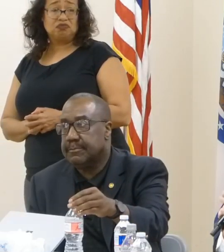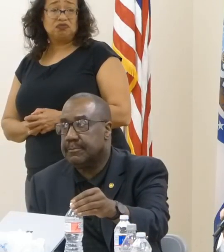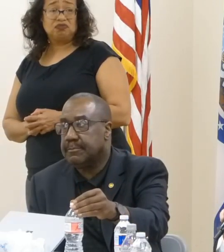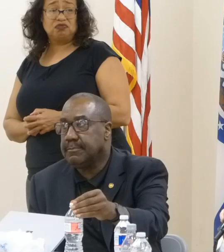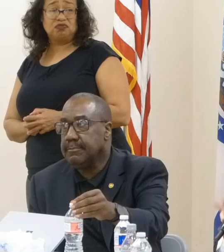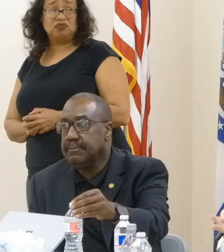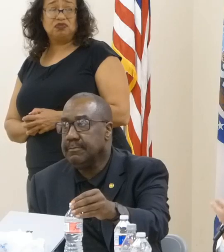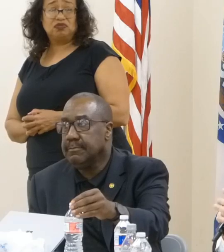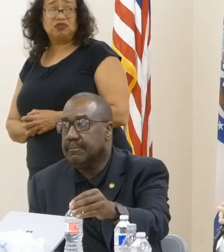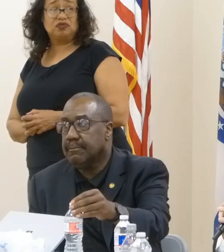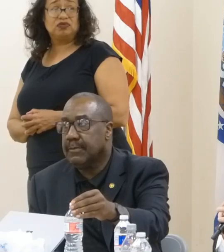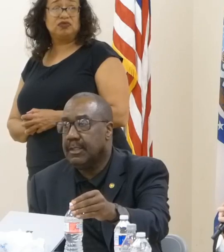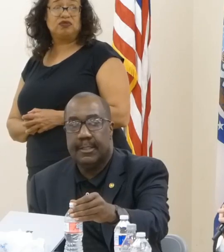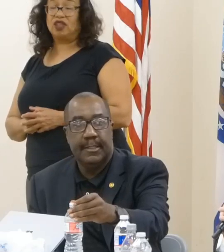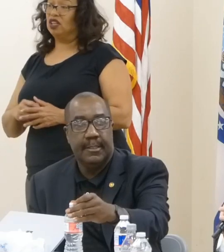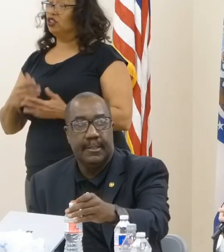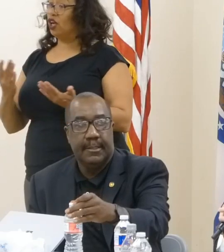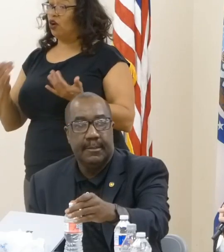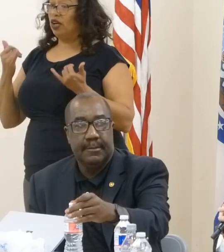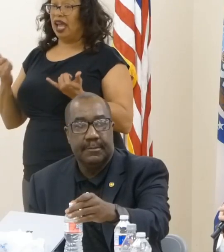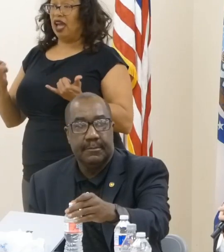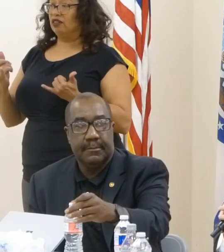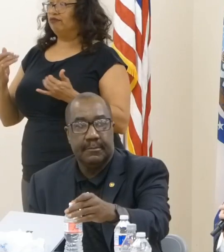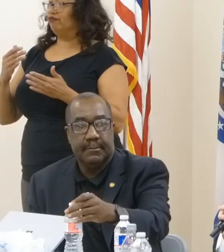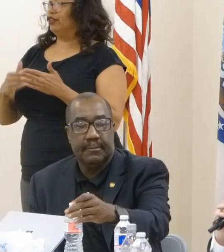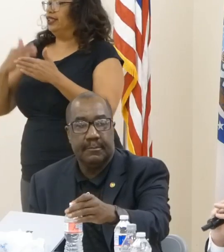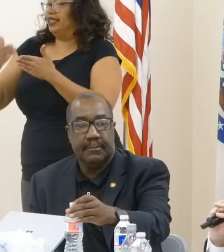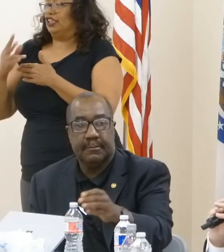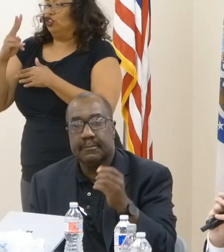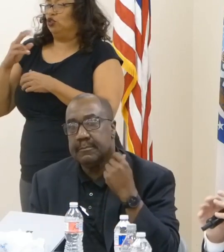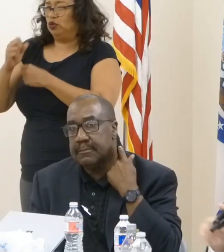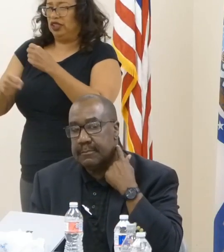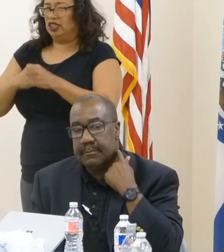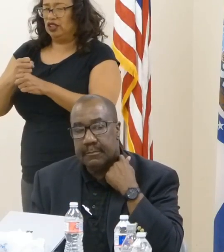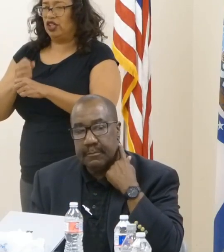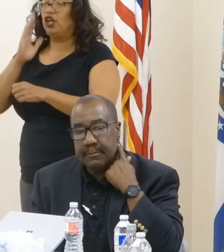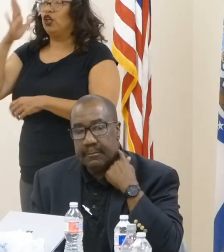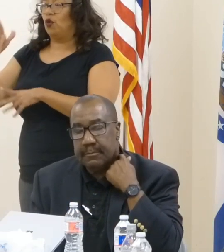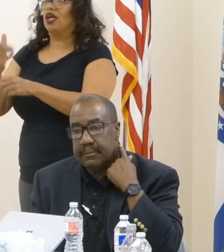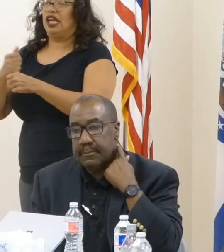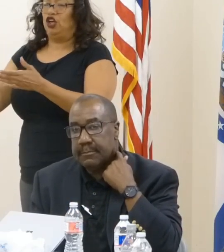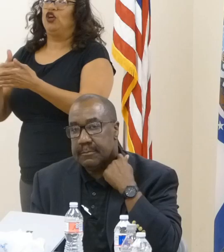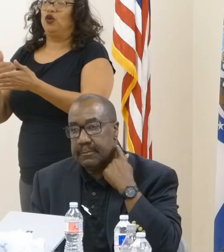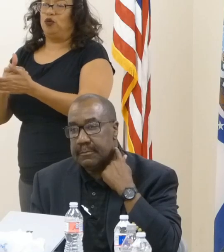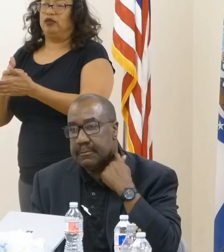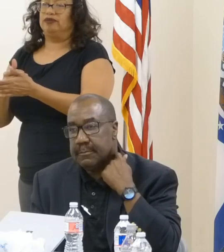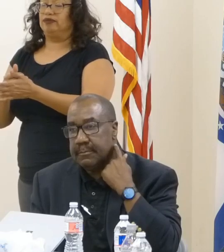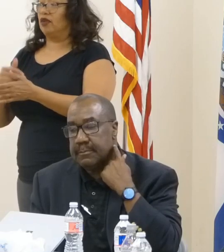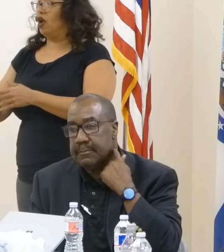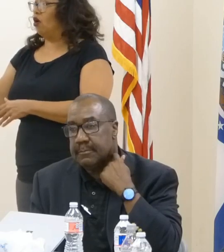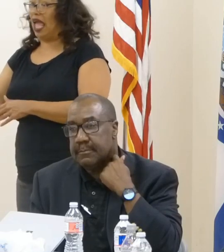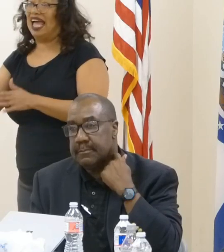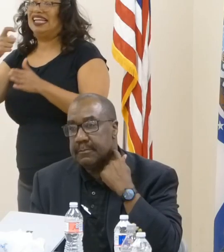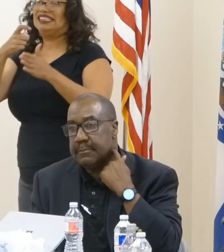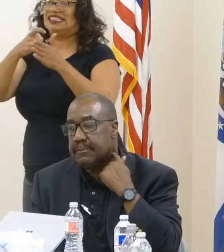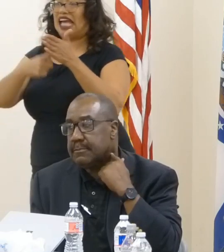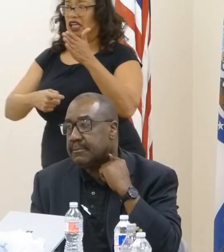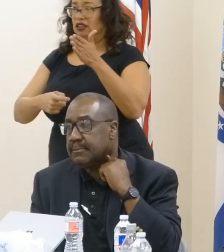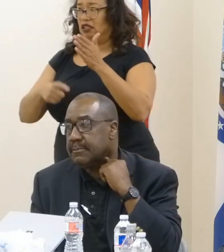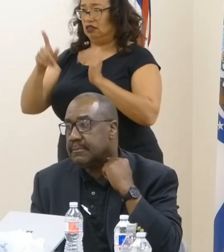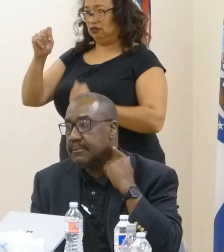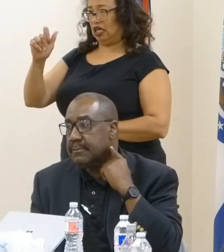And so as you have your plate come due over the next 2 years, you'll be getting one of those plates. Real quick on the taxation side, it is tax